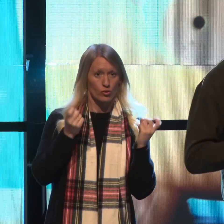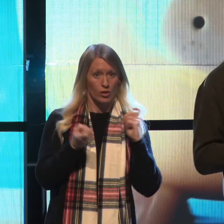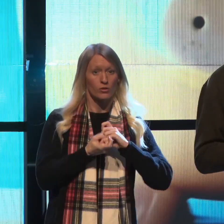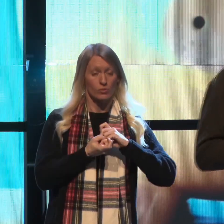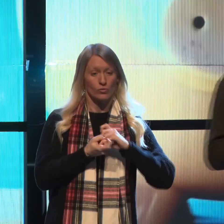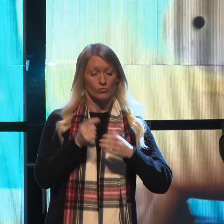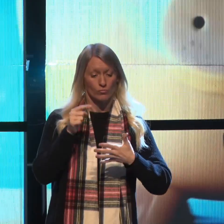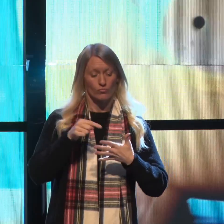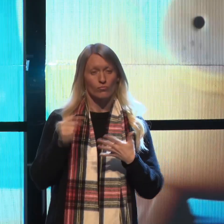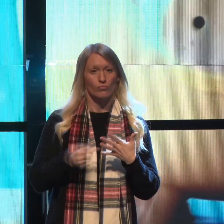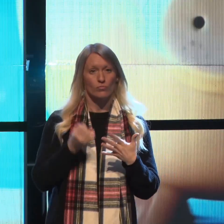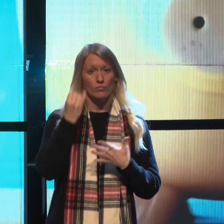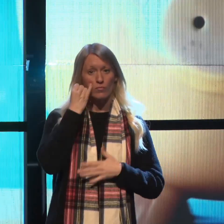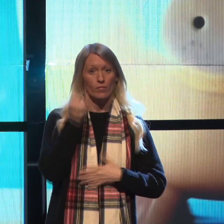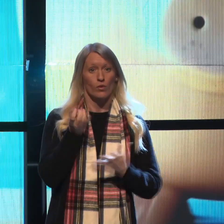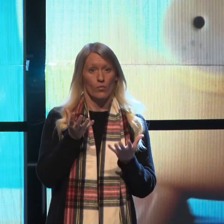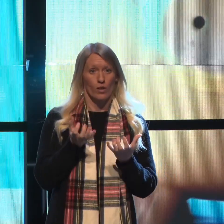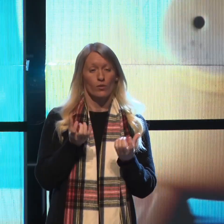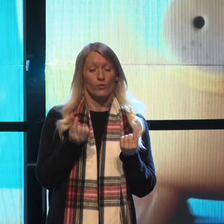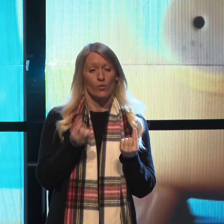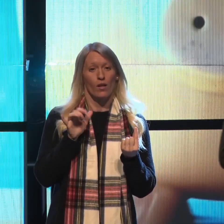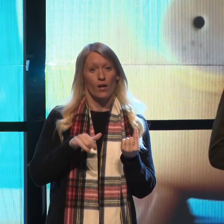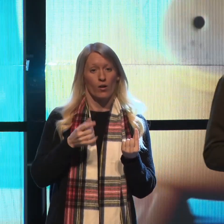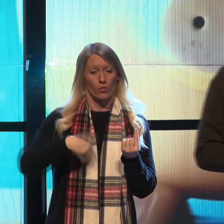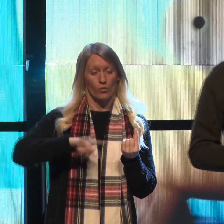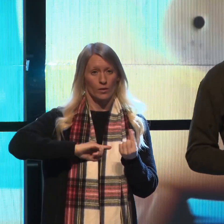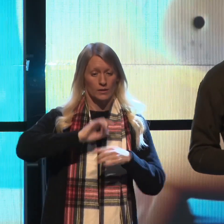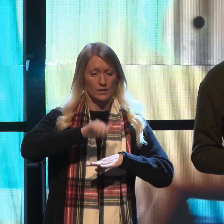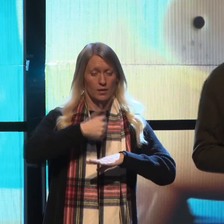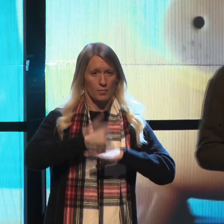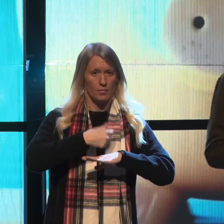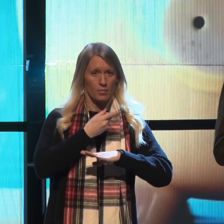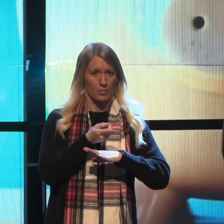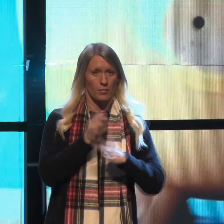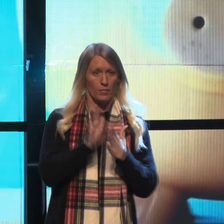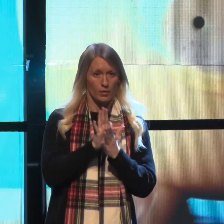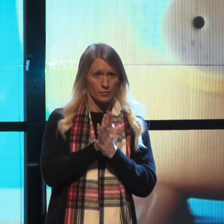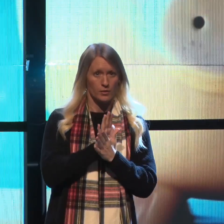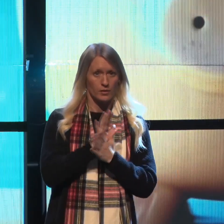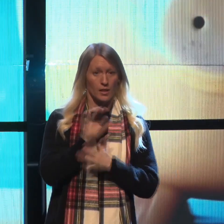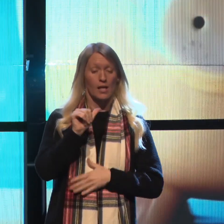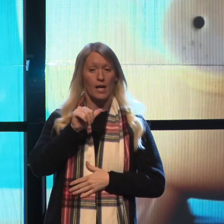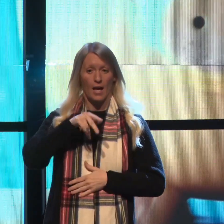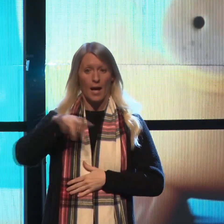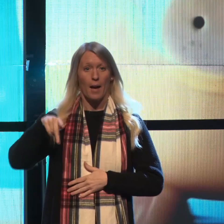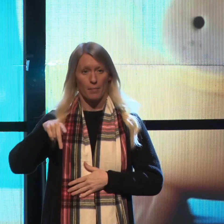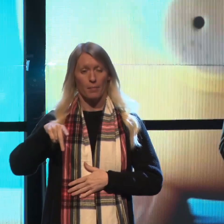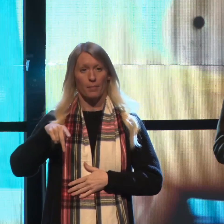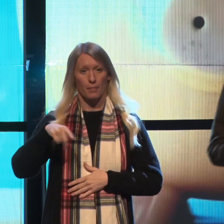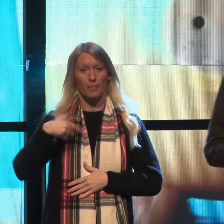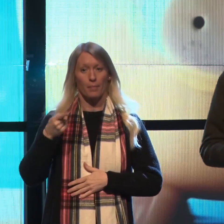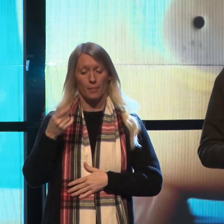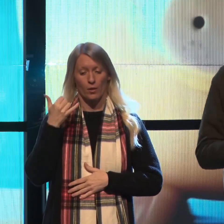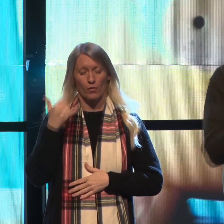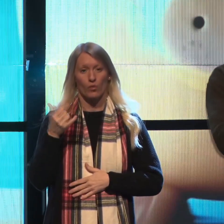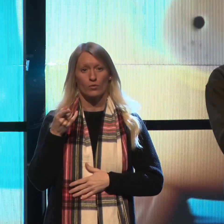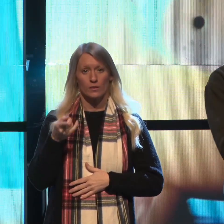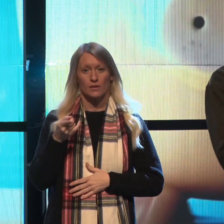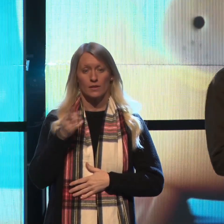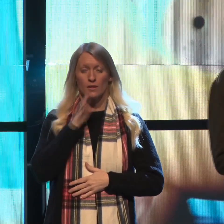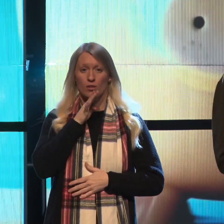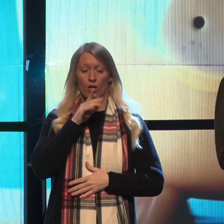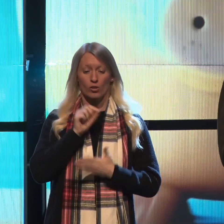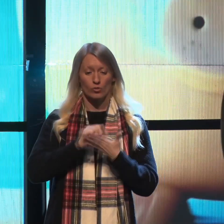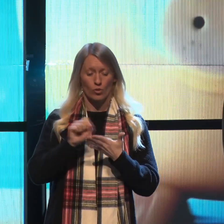that, we've created a little worksheet for you. It's inside your app first, if you want to go there with the talk notes for today. There's a series